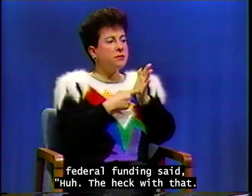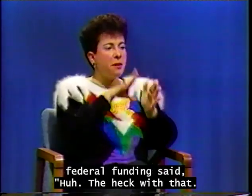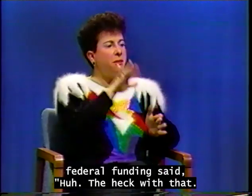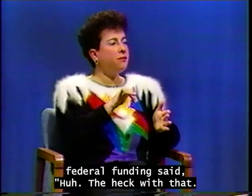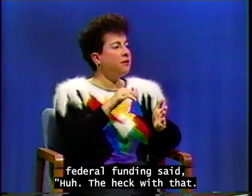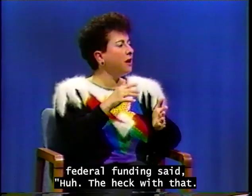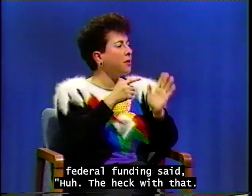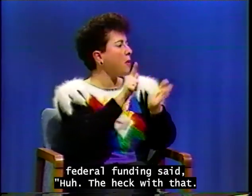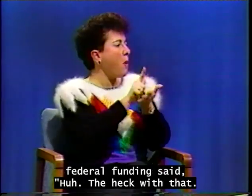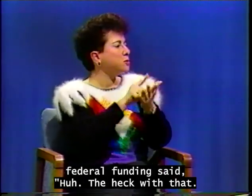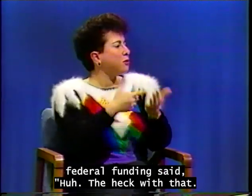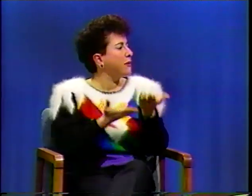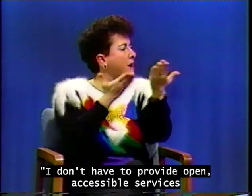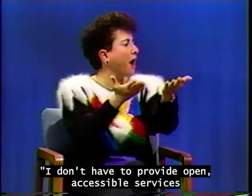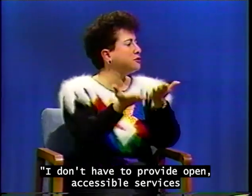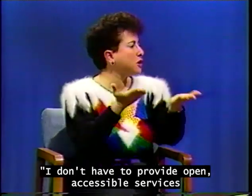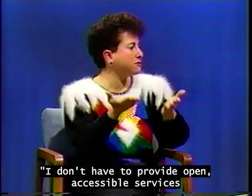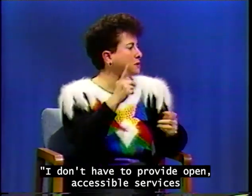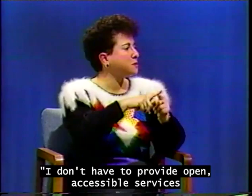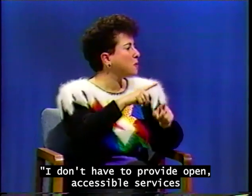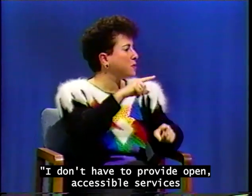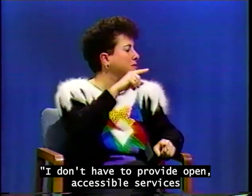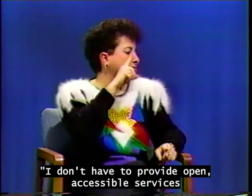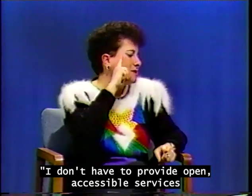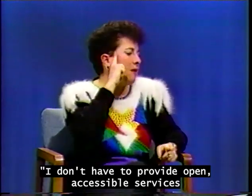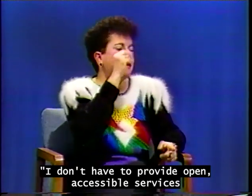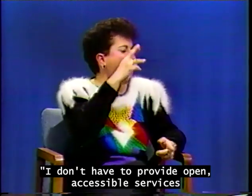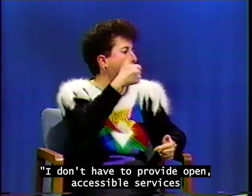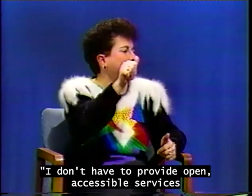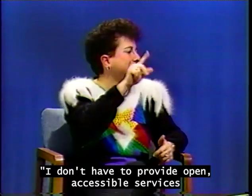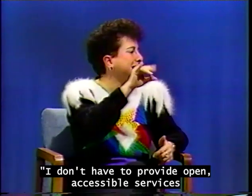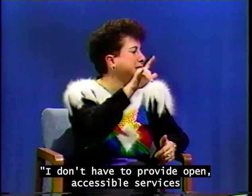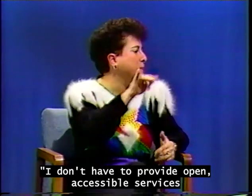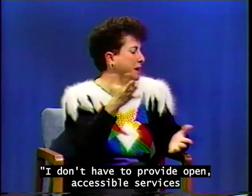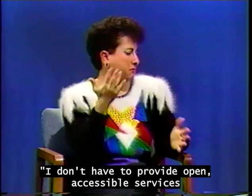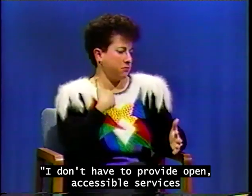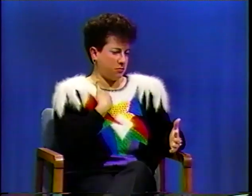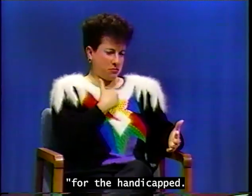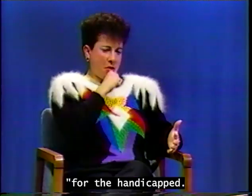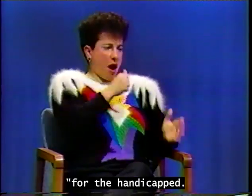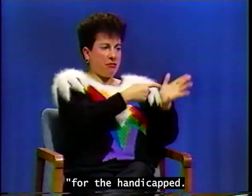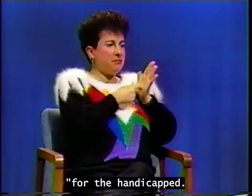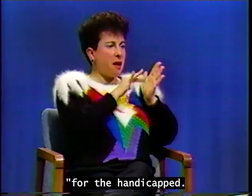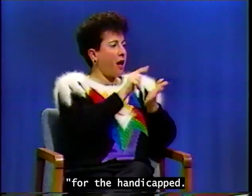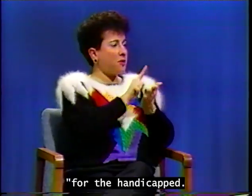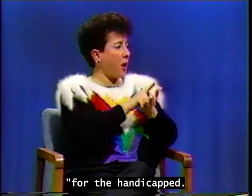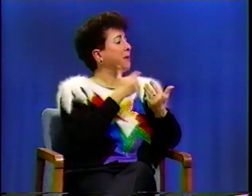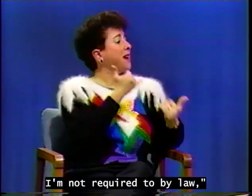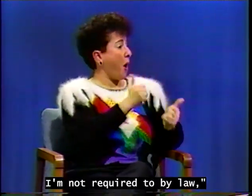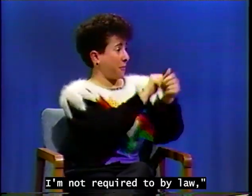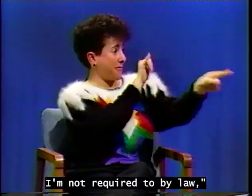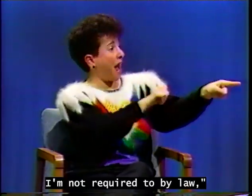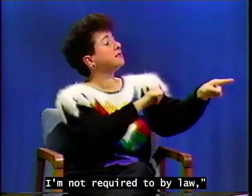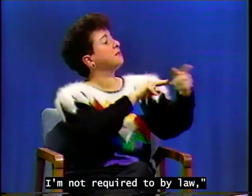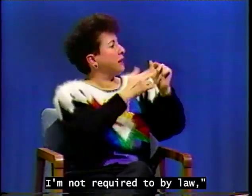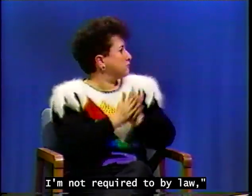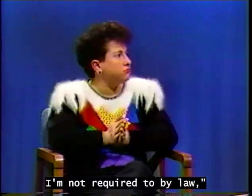said, the heck with that, I don't have to provide open, accessible services for the handicapped. I'm not required to by